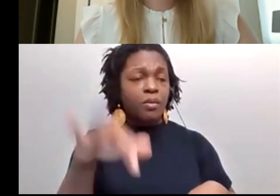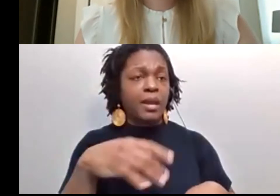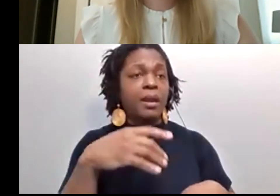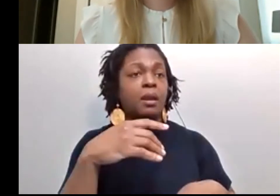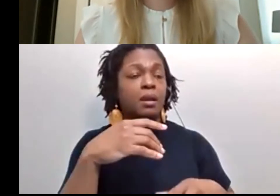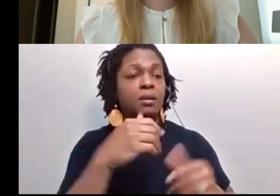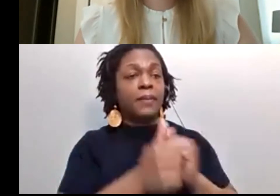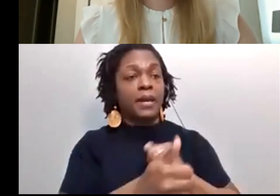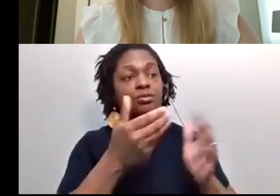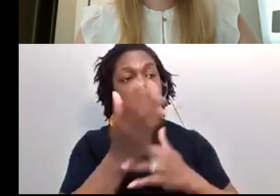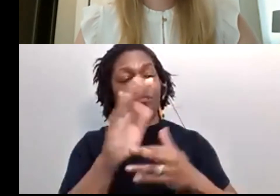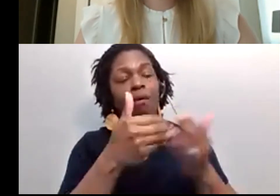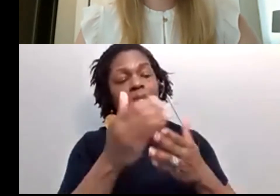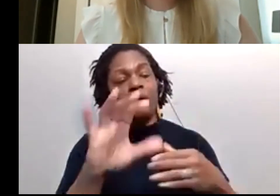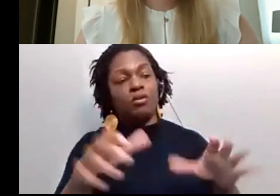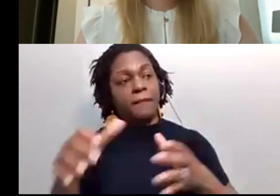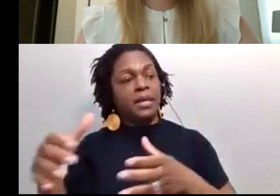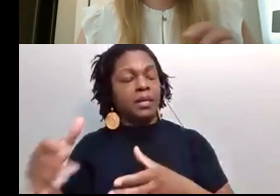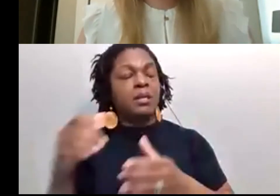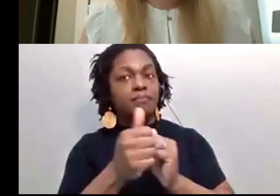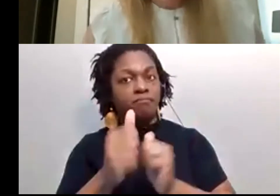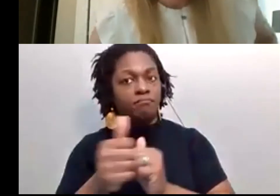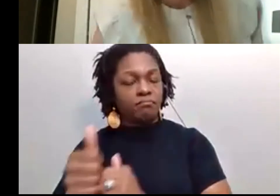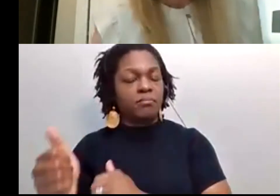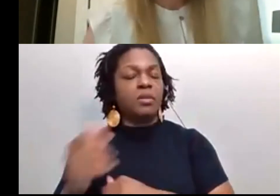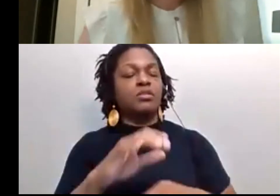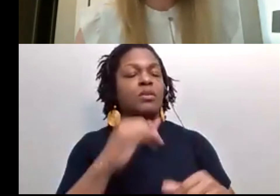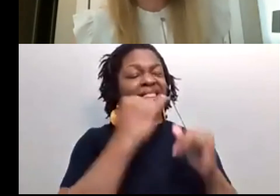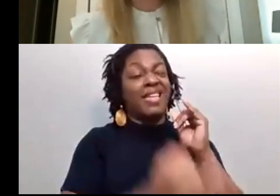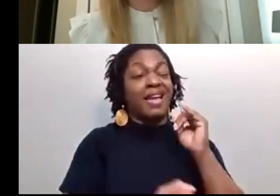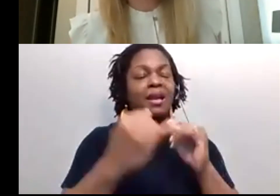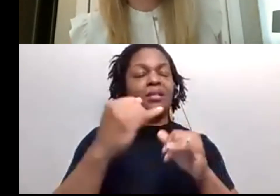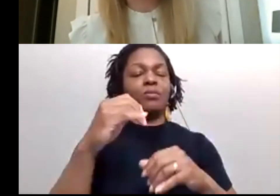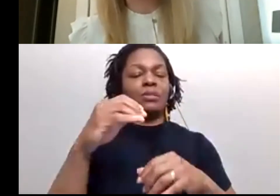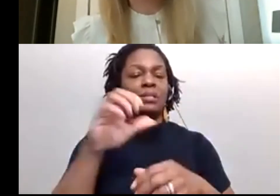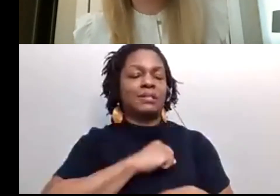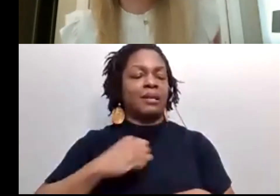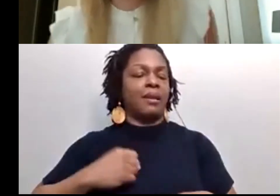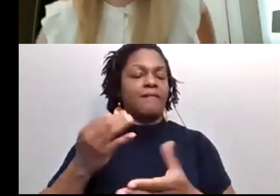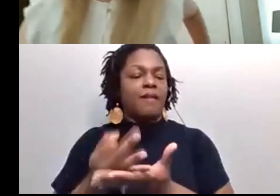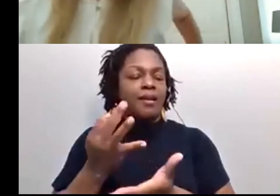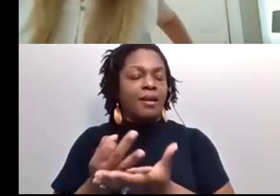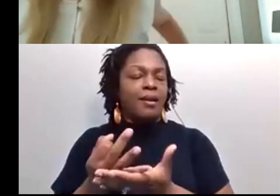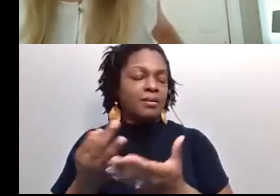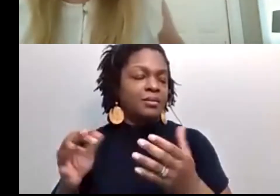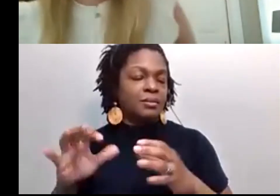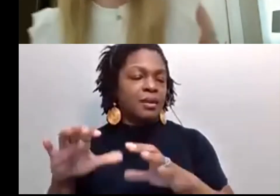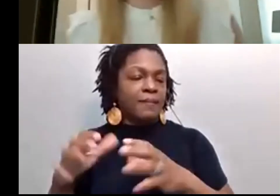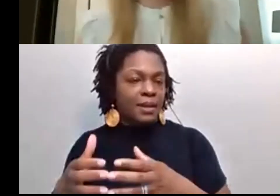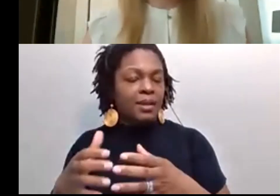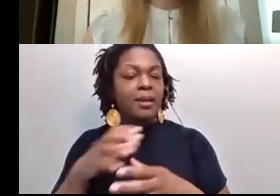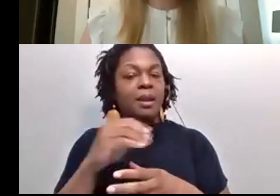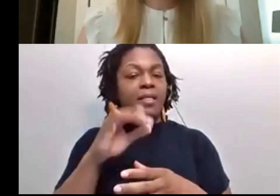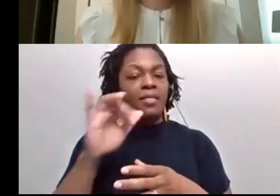all committees and so forth, the last committee was the Senate Finance Committee, and the chair did mention to Rep. Butler